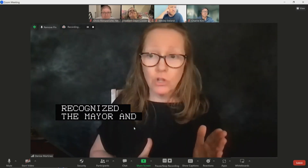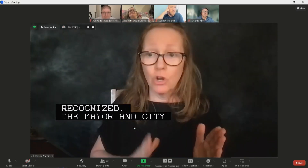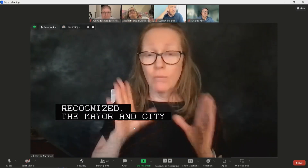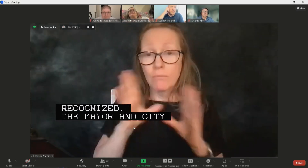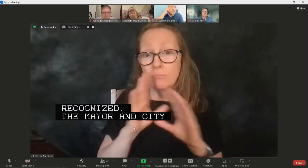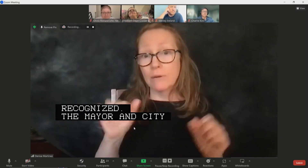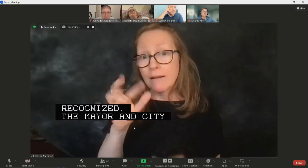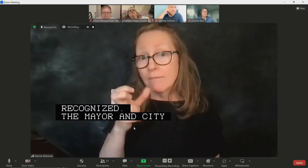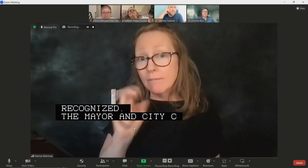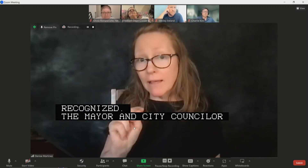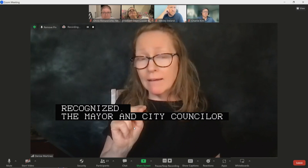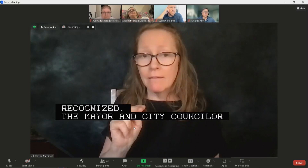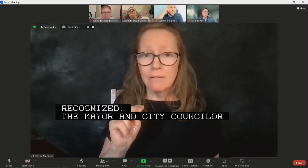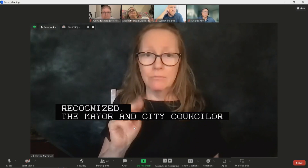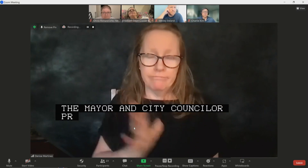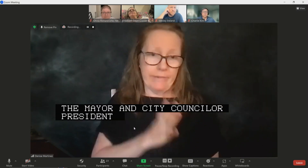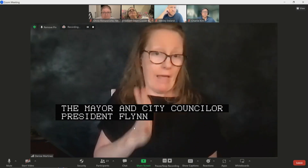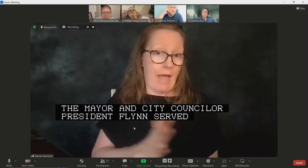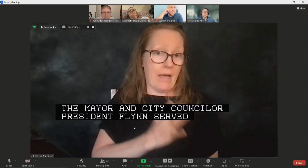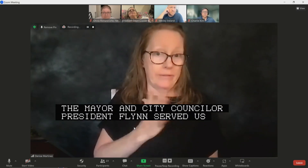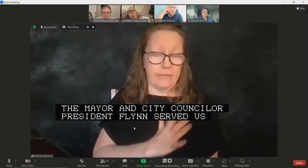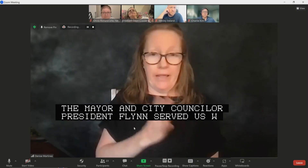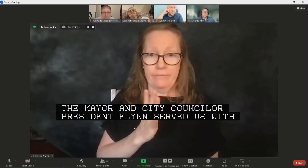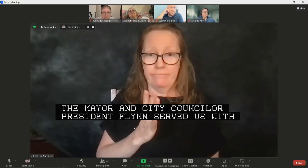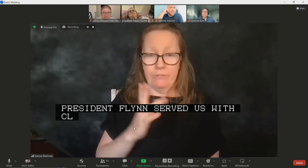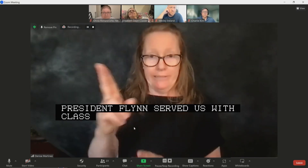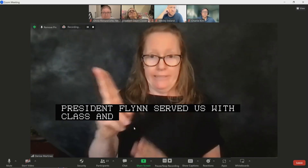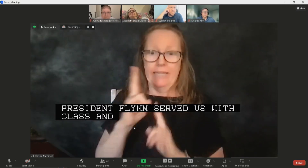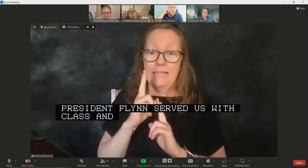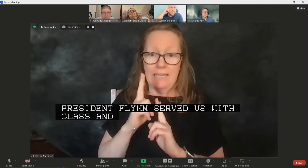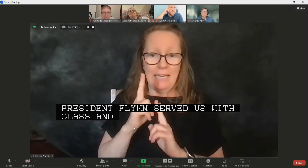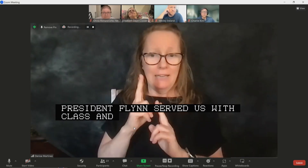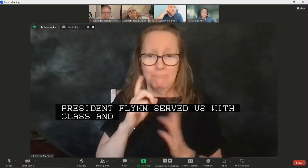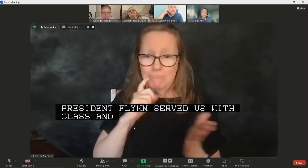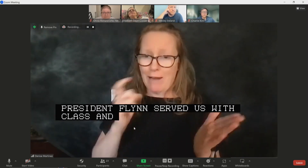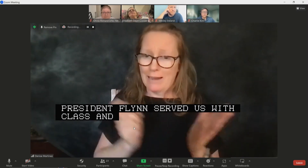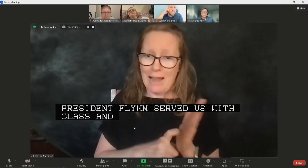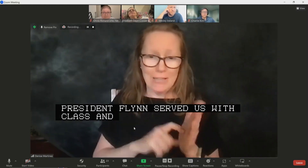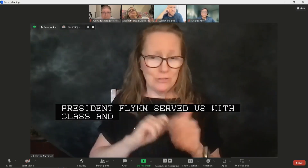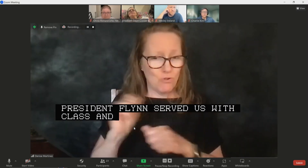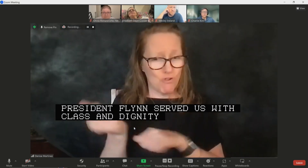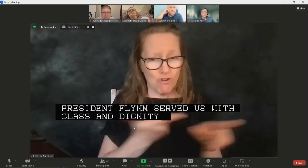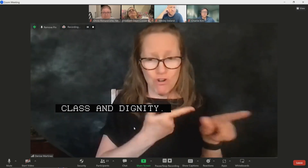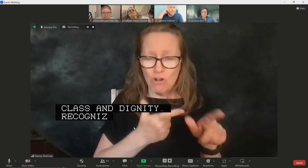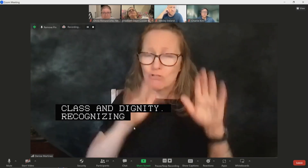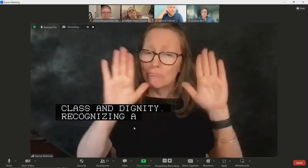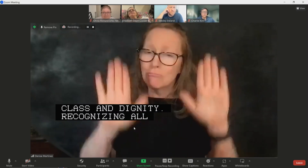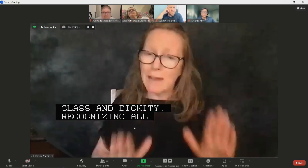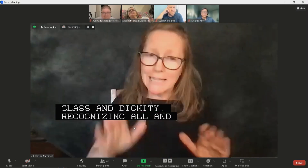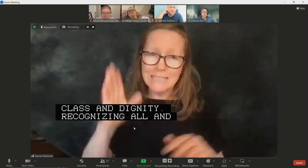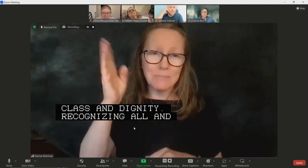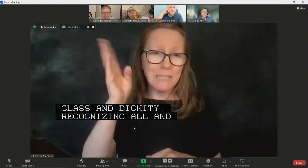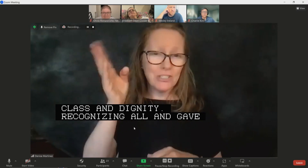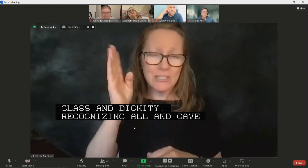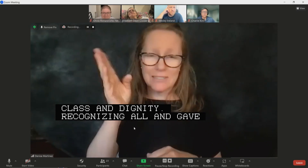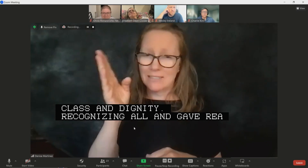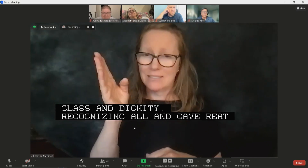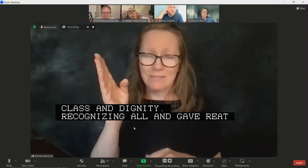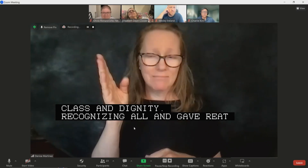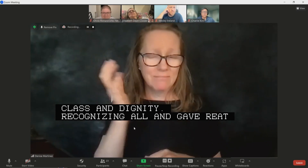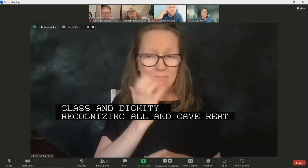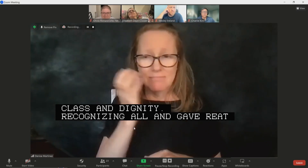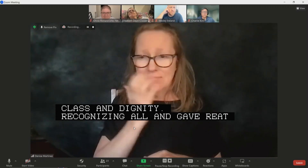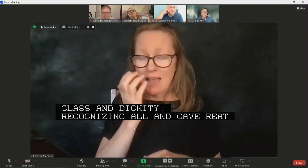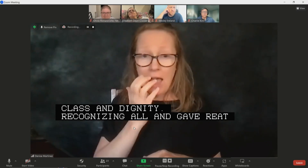and dignity by recognizing all and gave great speeches. And it's by far the